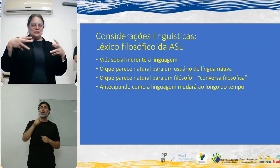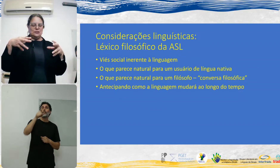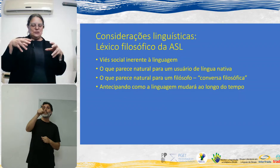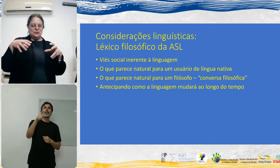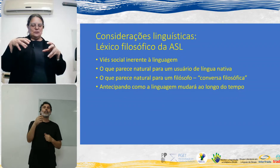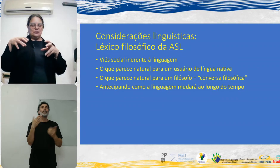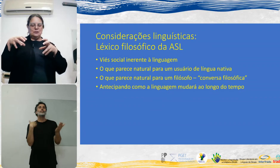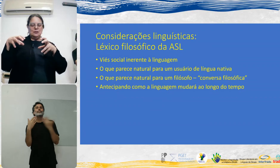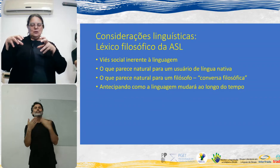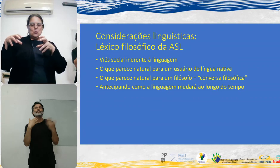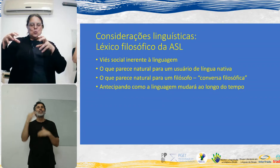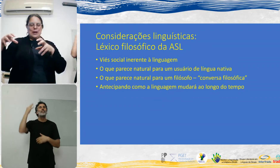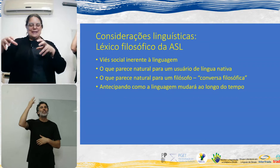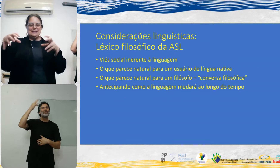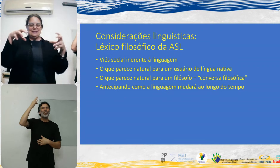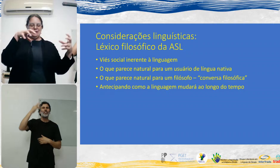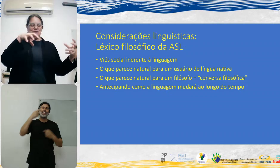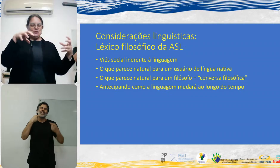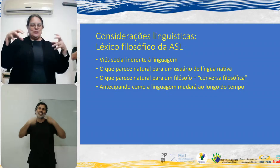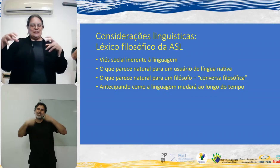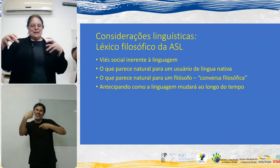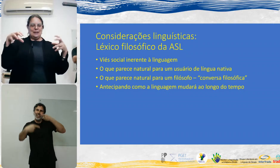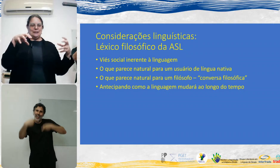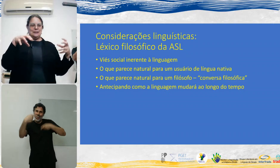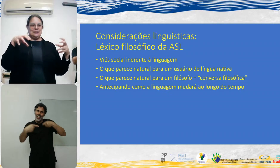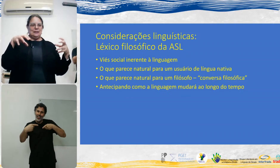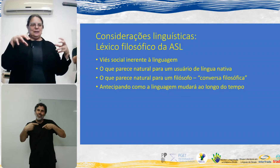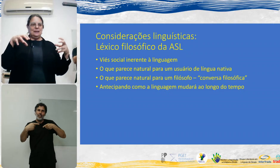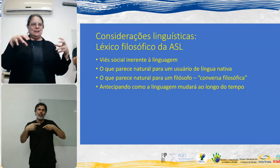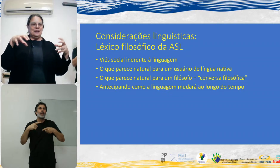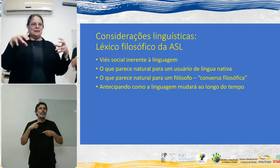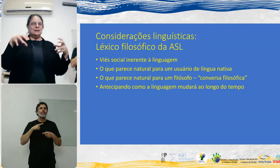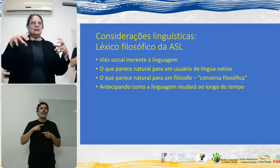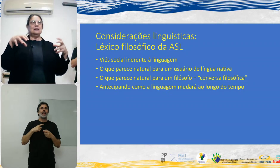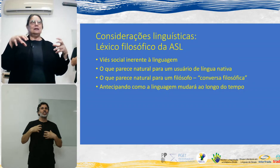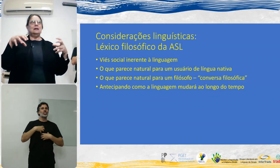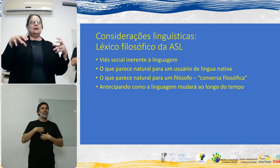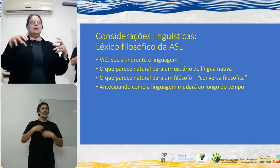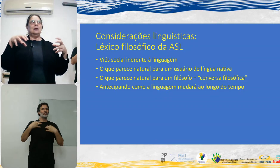conversations, there's certain ways of doing that